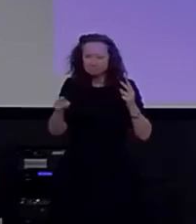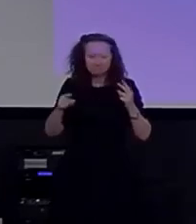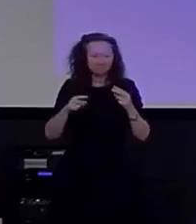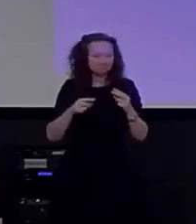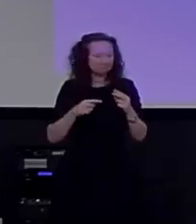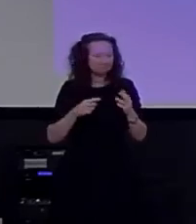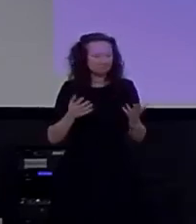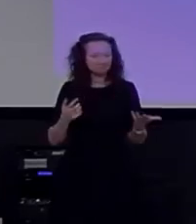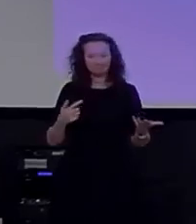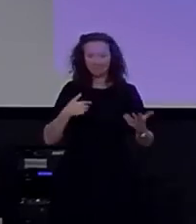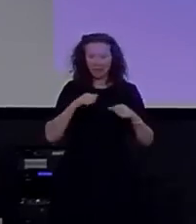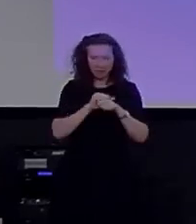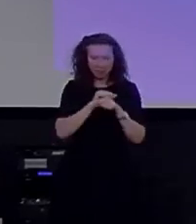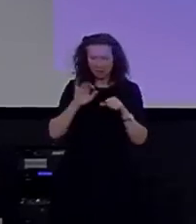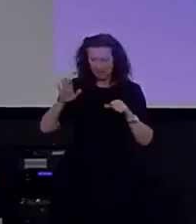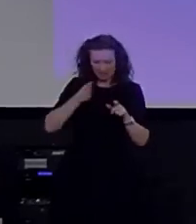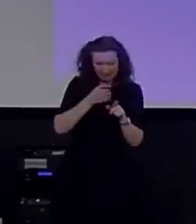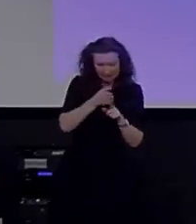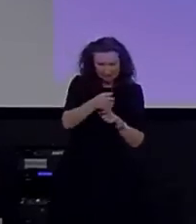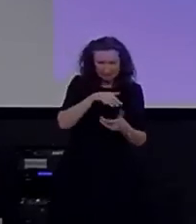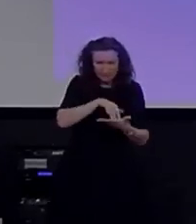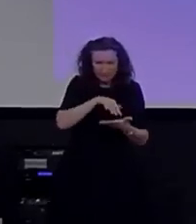working in this area,